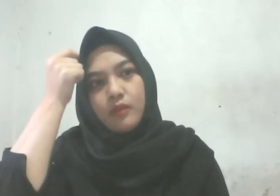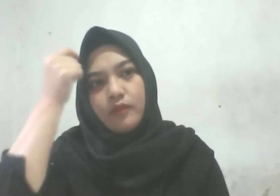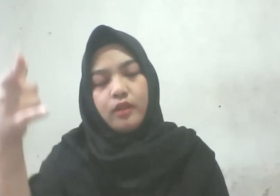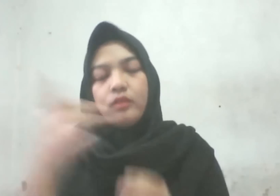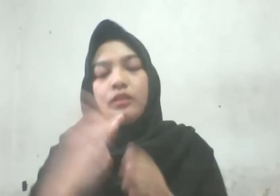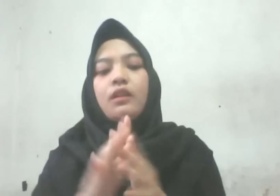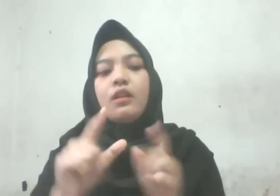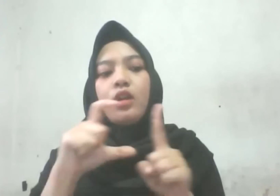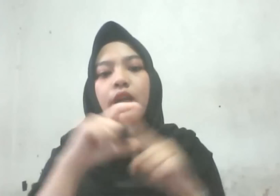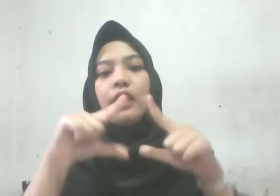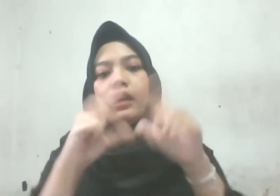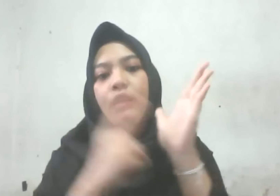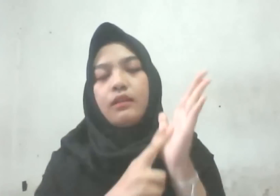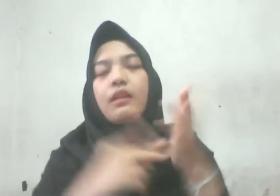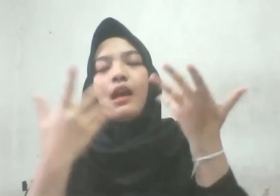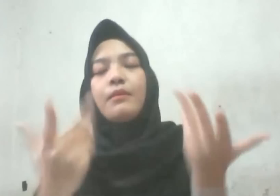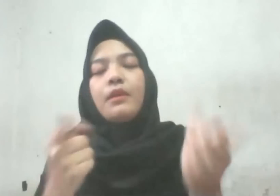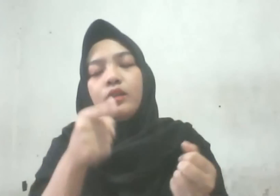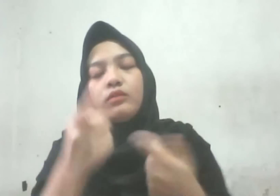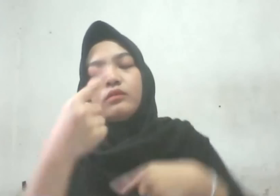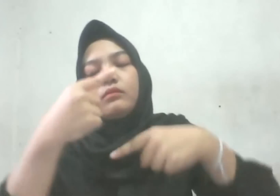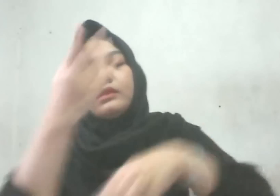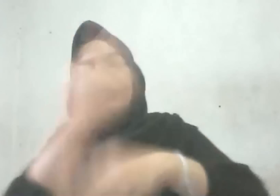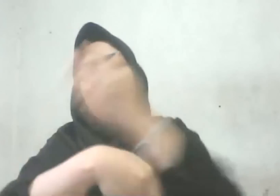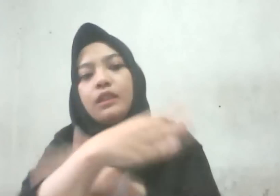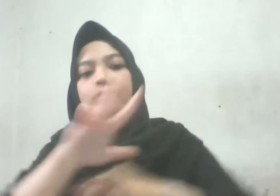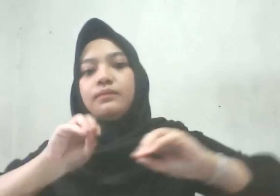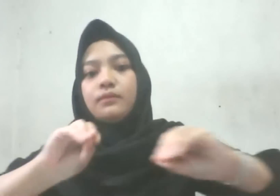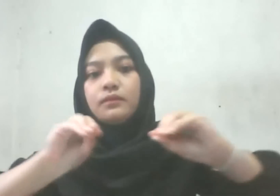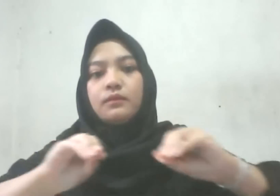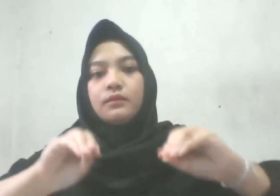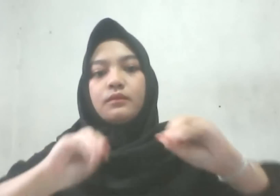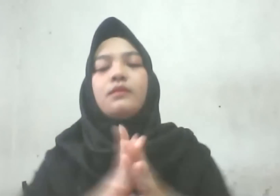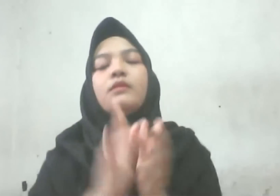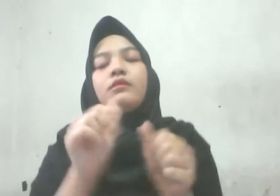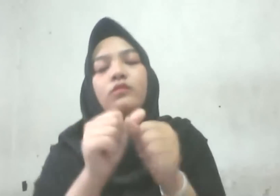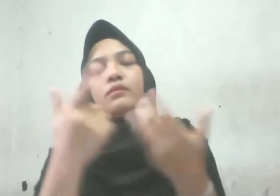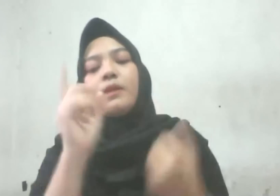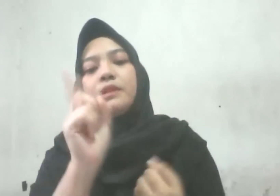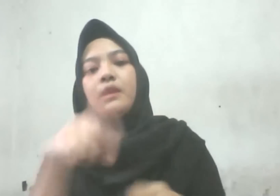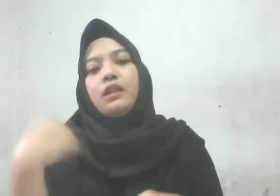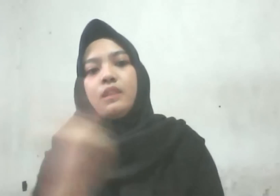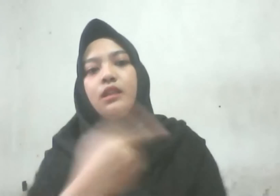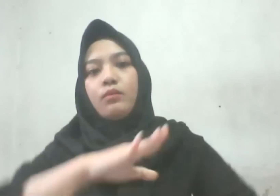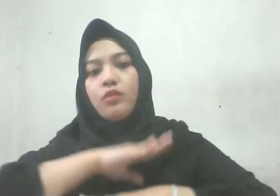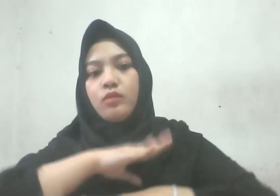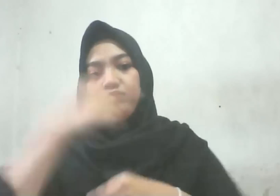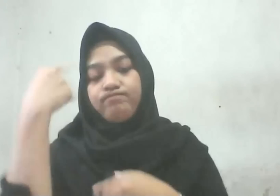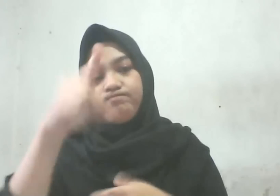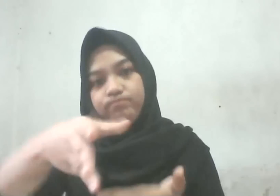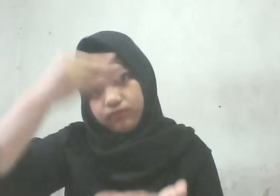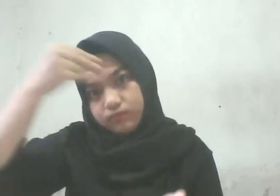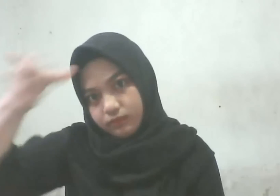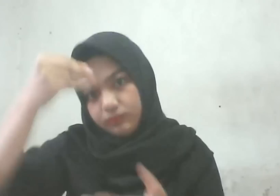is disability studies and why we need to study it. Professor Goodley is